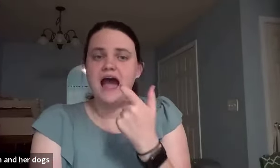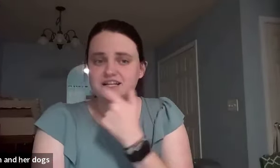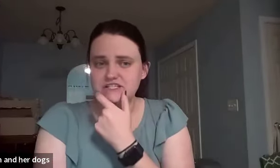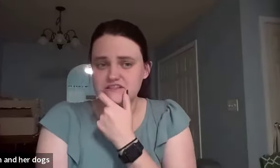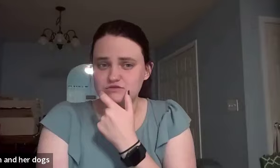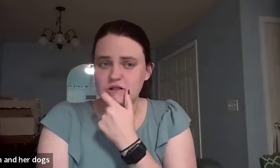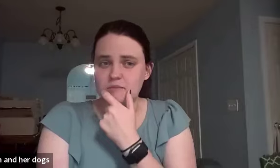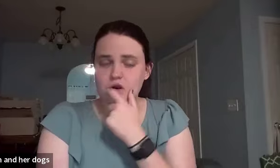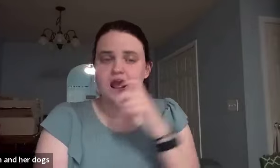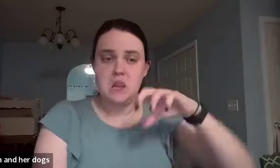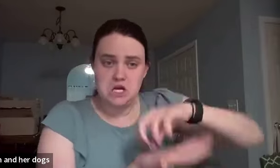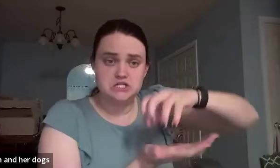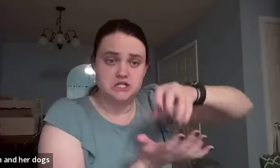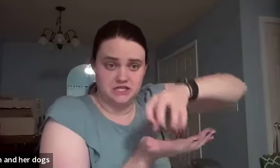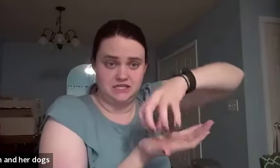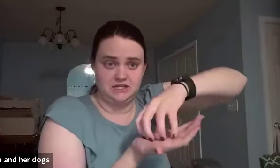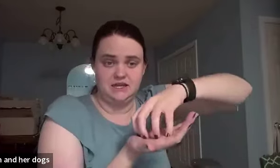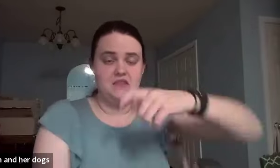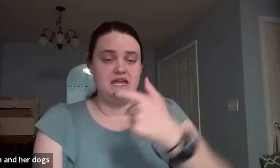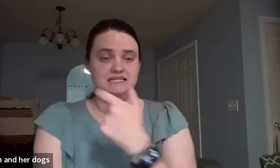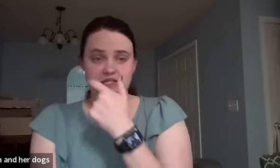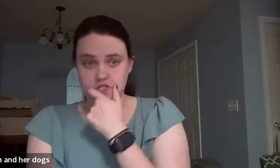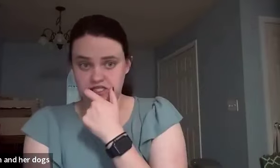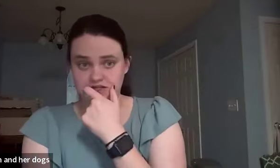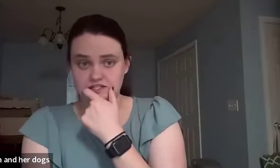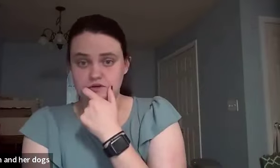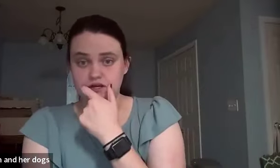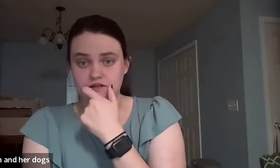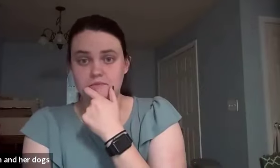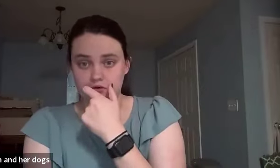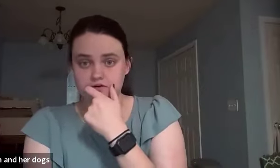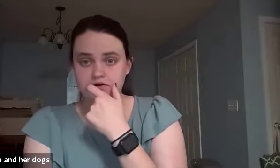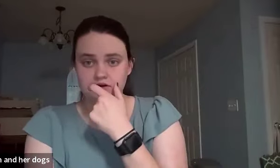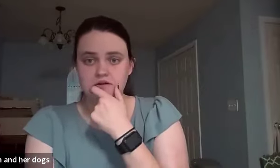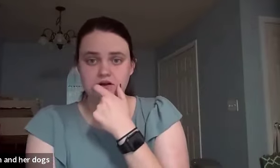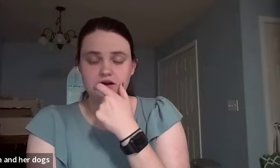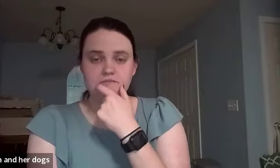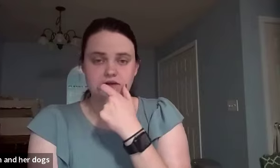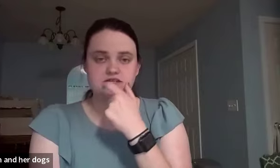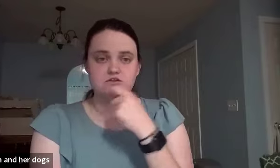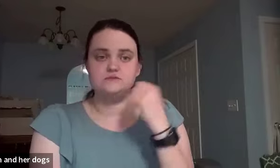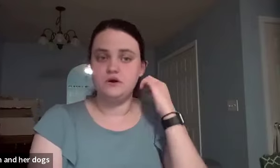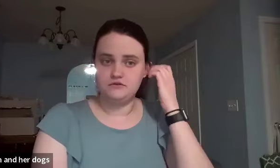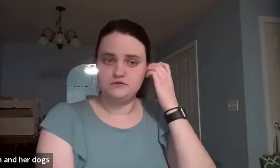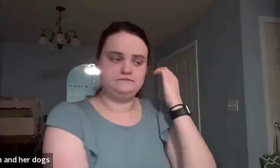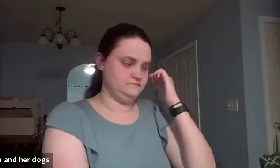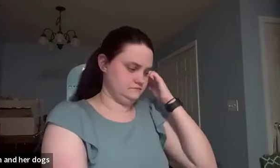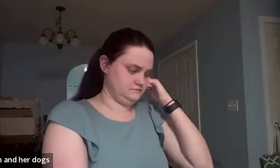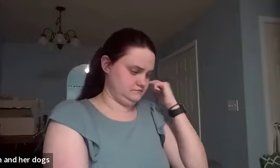I actually see this one a lot more. I learned cookie and then do cookie a lot more. I've seen those both.